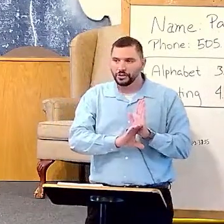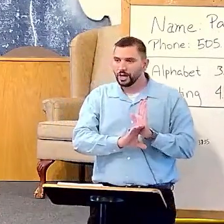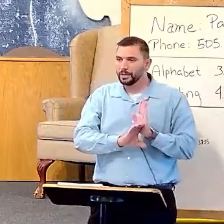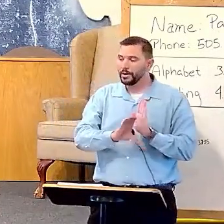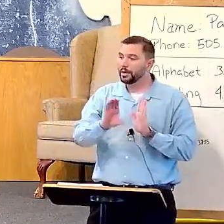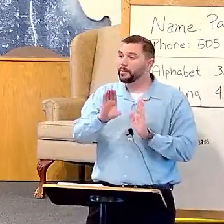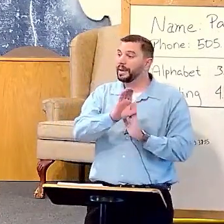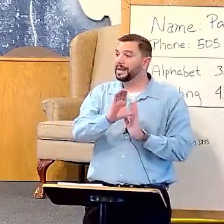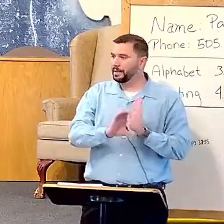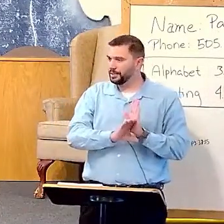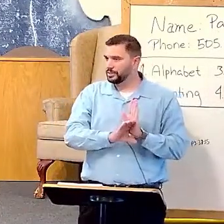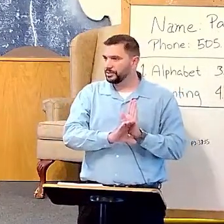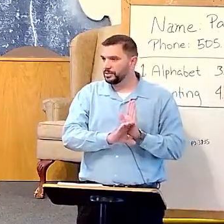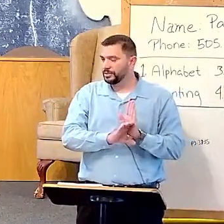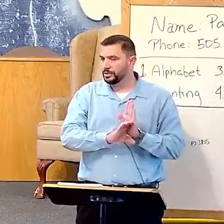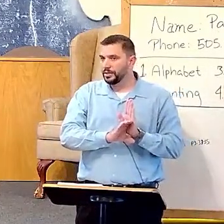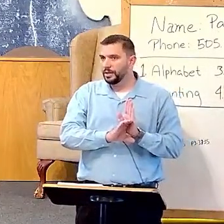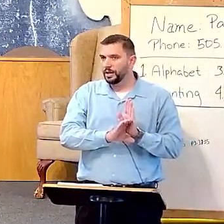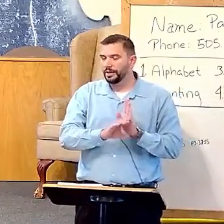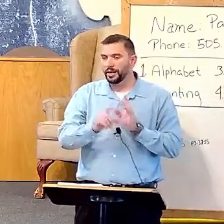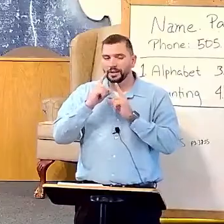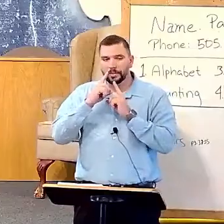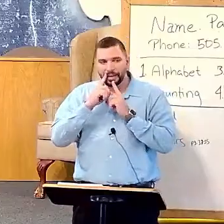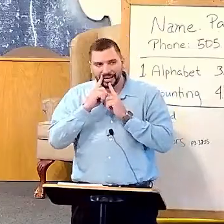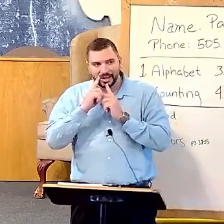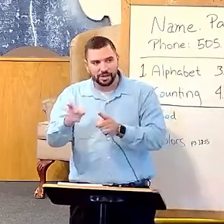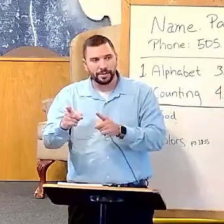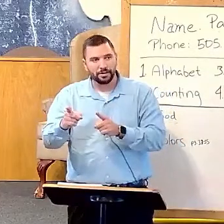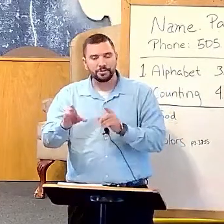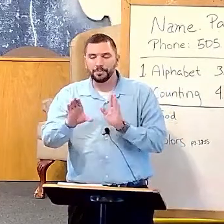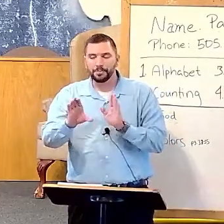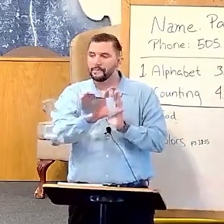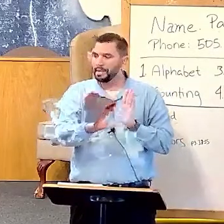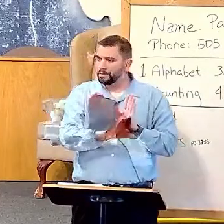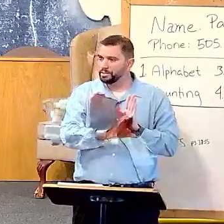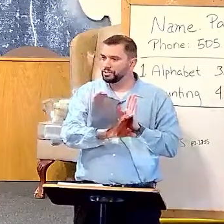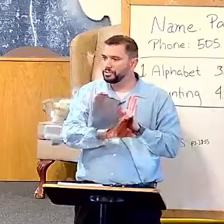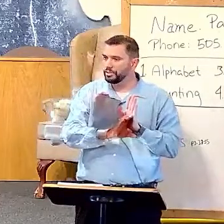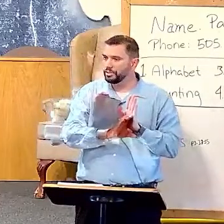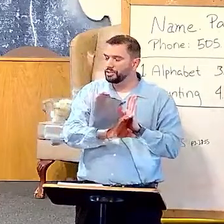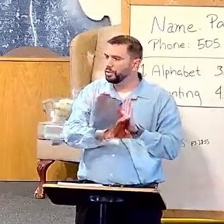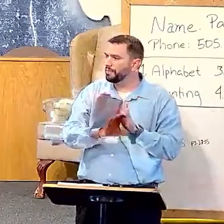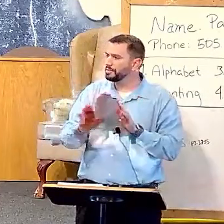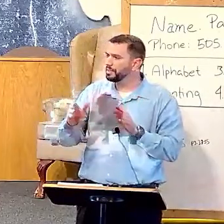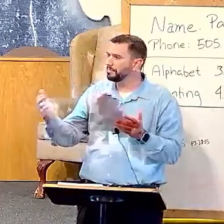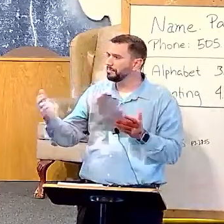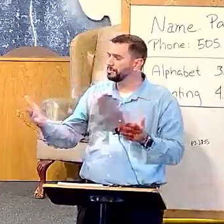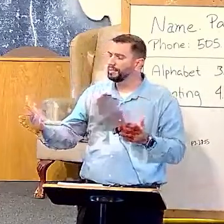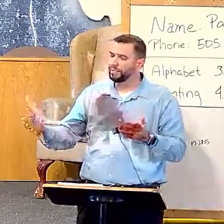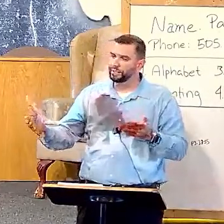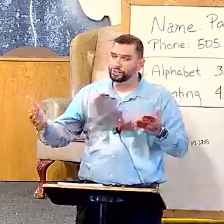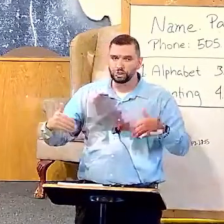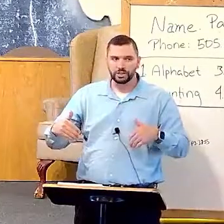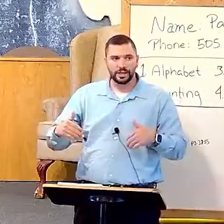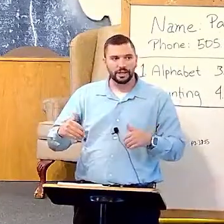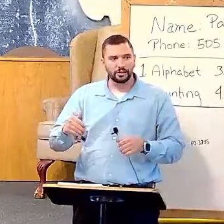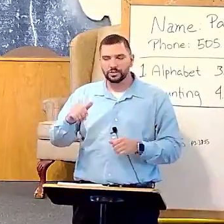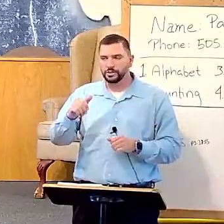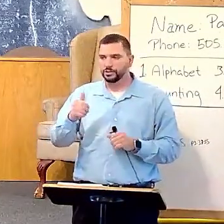about commandments. Not a command out of your mouth, but commandments. And so oftentimes in a church setting, you'll talk about the